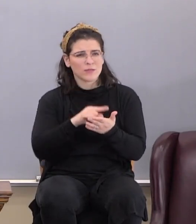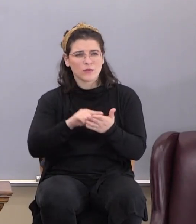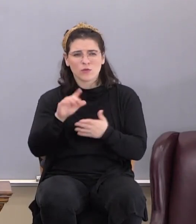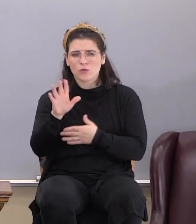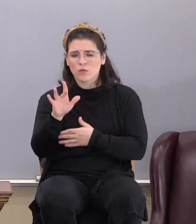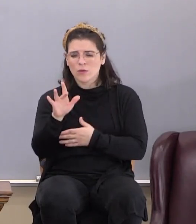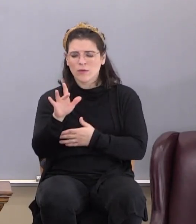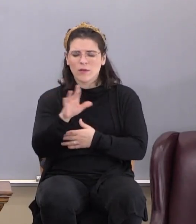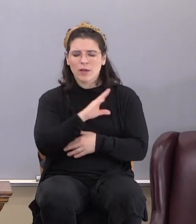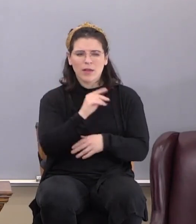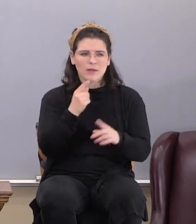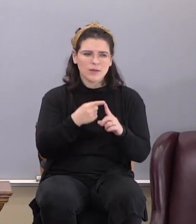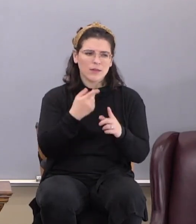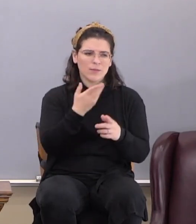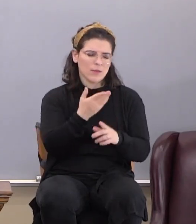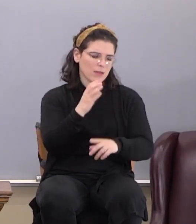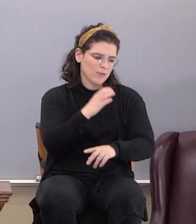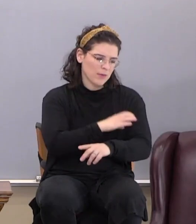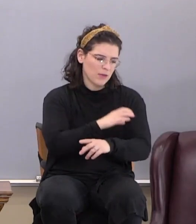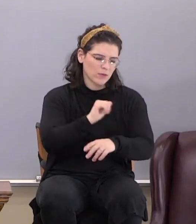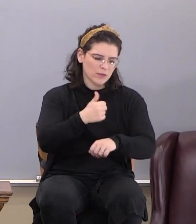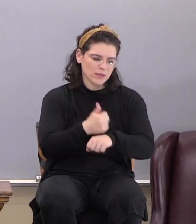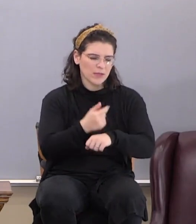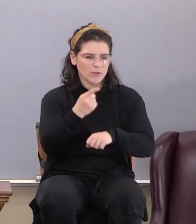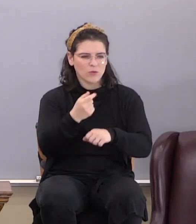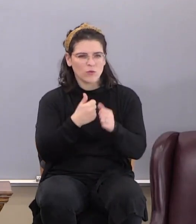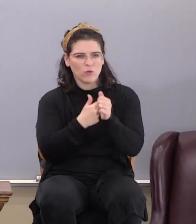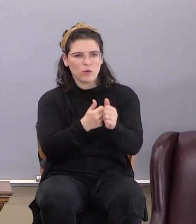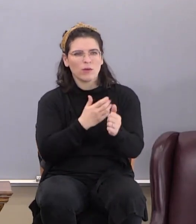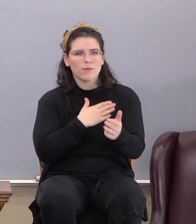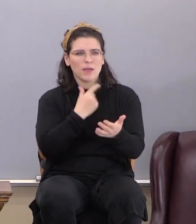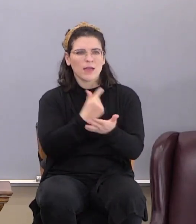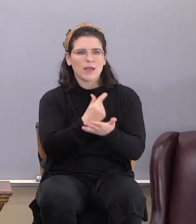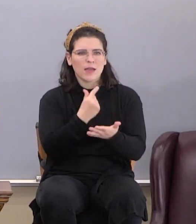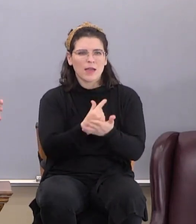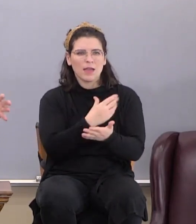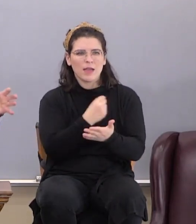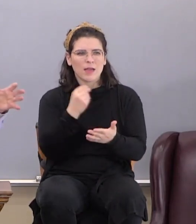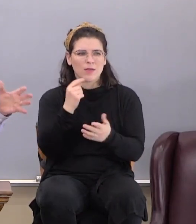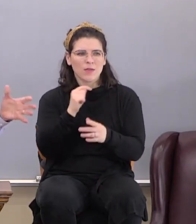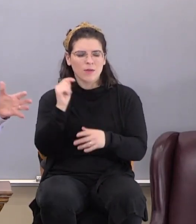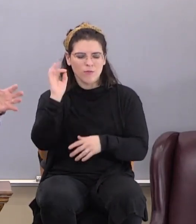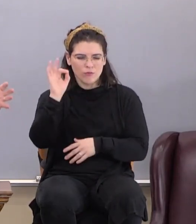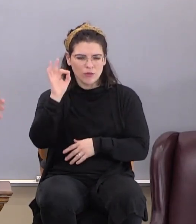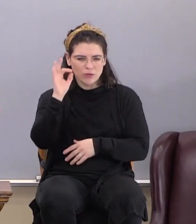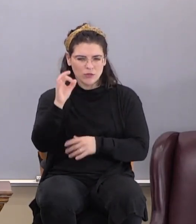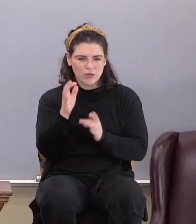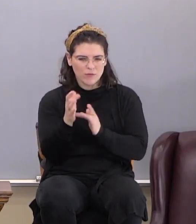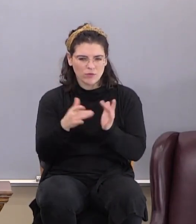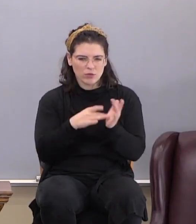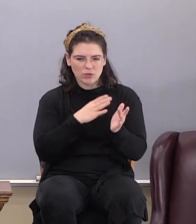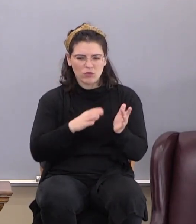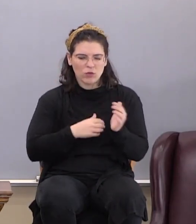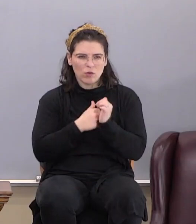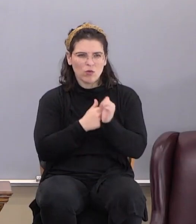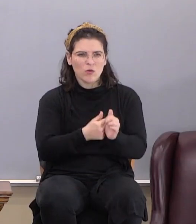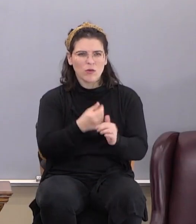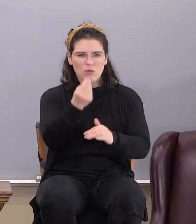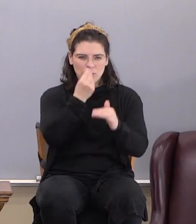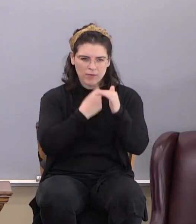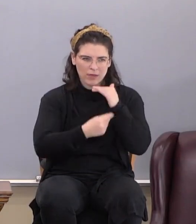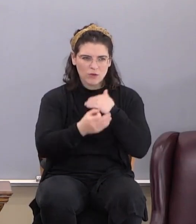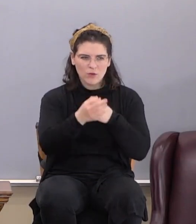25. Now to him that is of power to establish you according to my gospel and the preaching of Jesus Christ according to the revelation of the